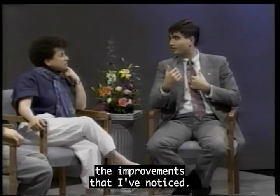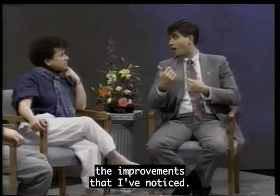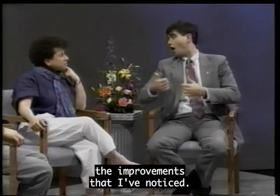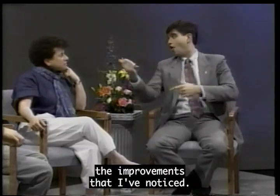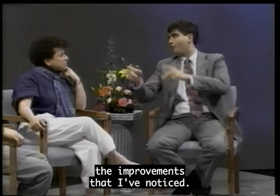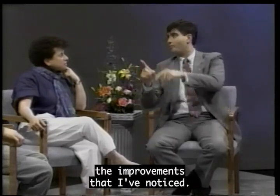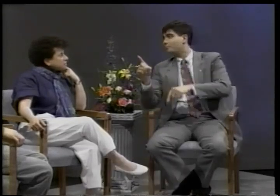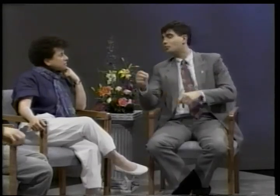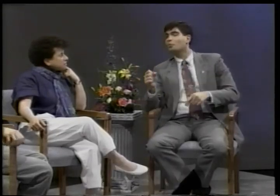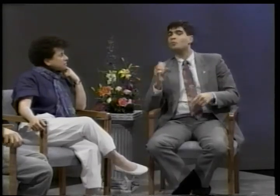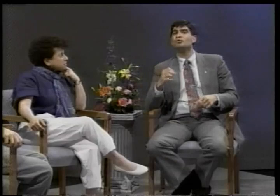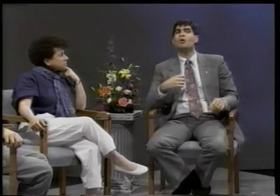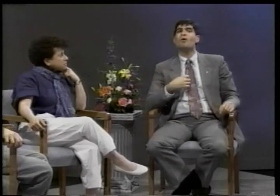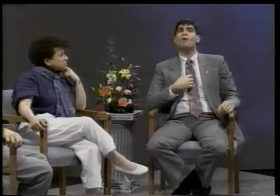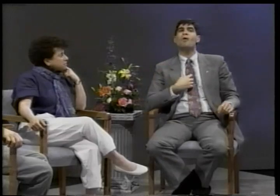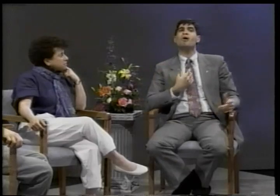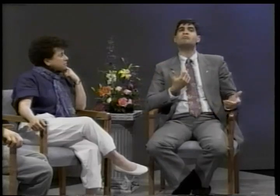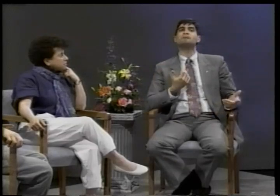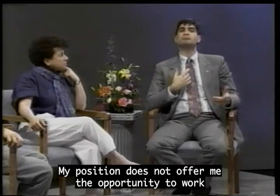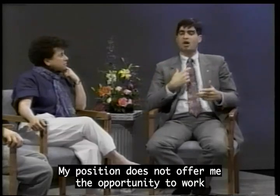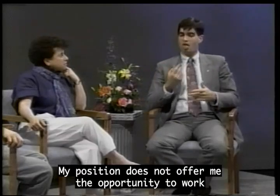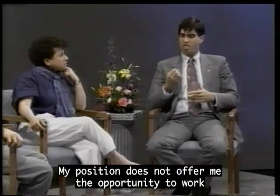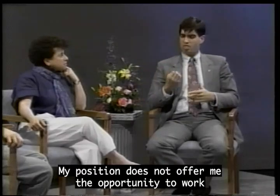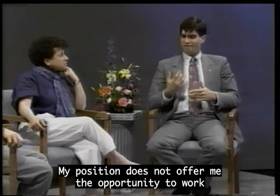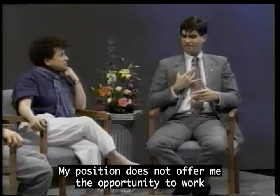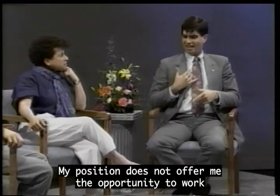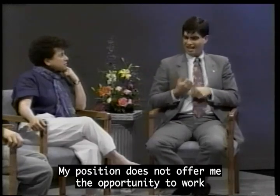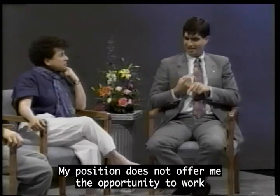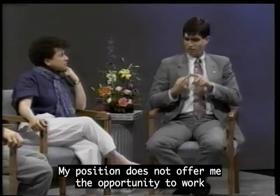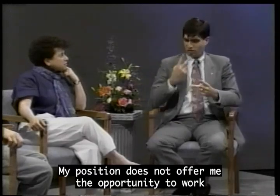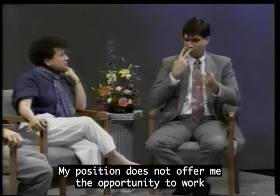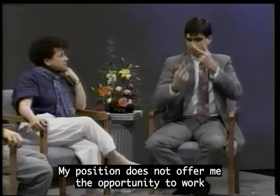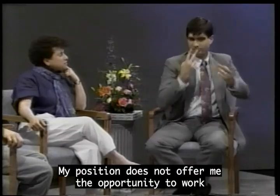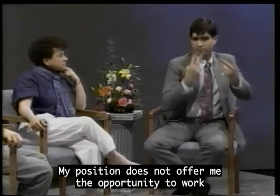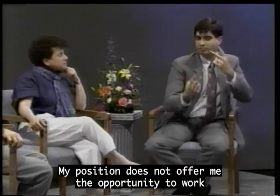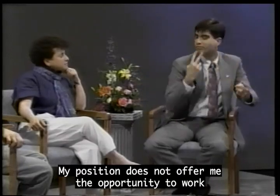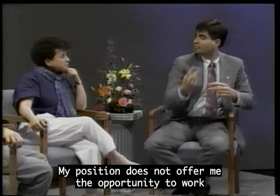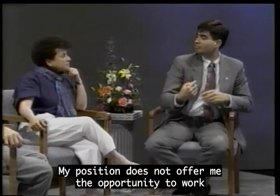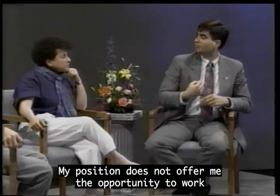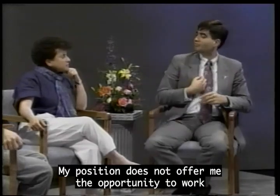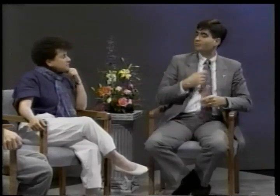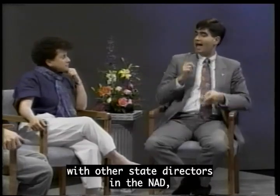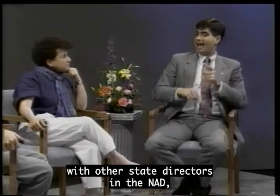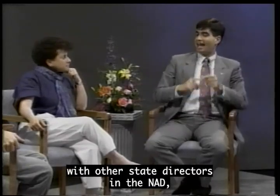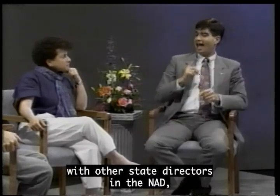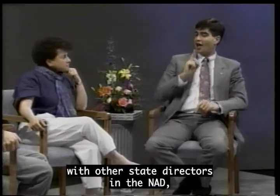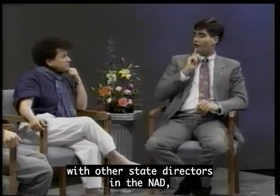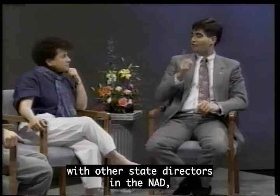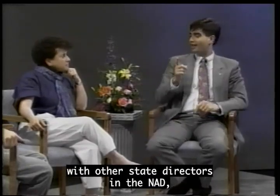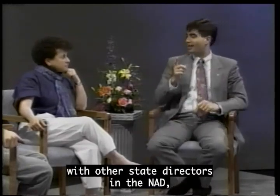My position does not offer me the opportunity to work with other state directors in the NAD, mm-hmm. but from what I've